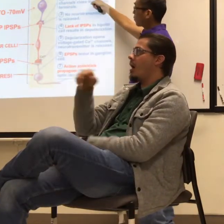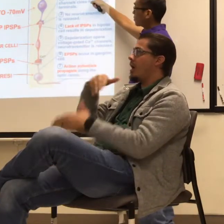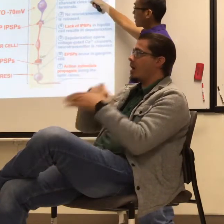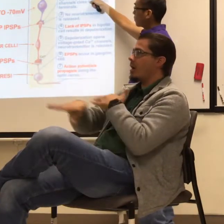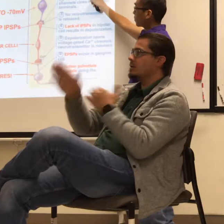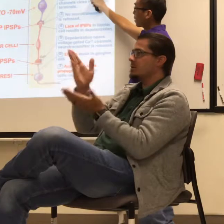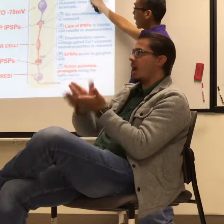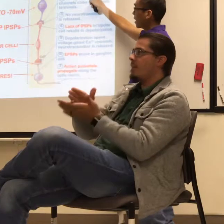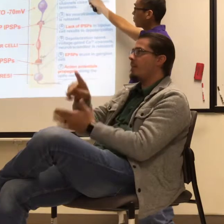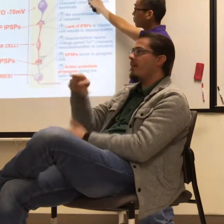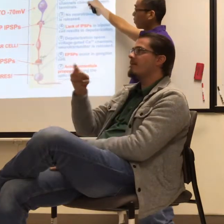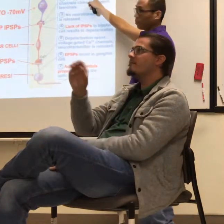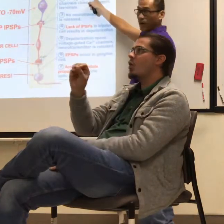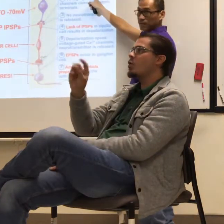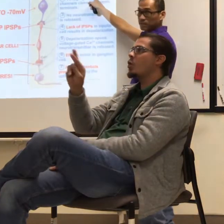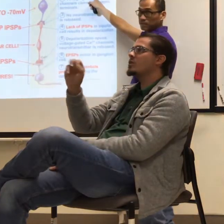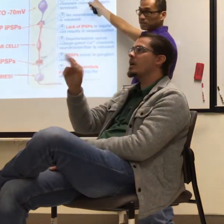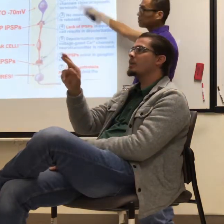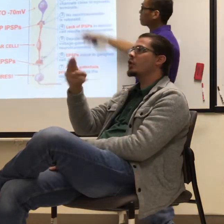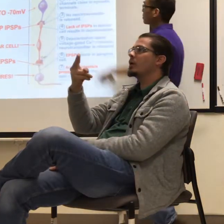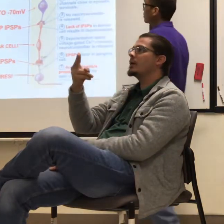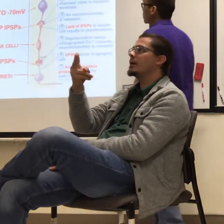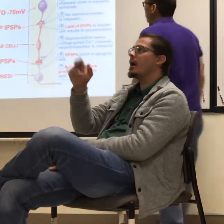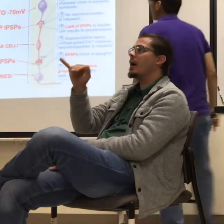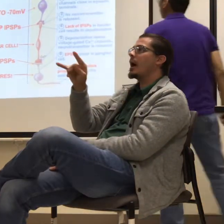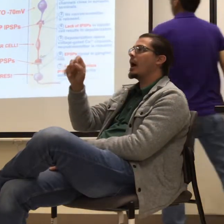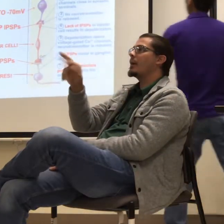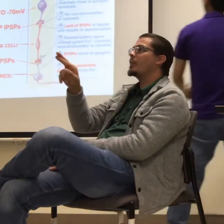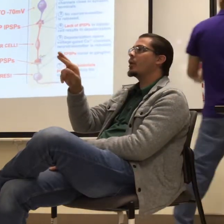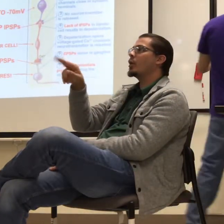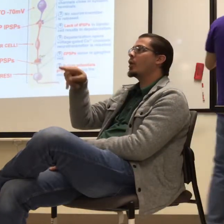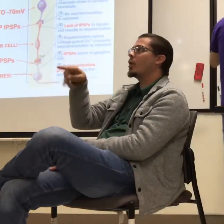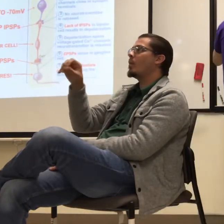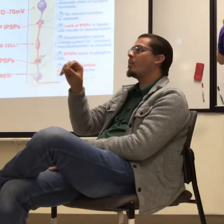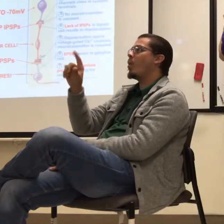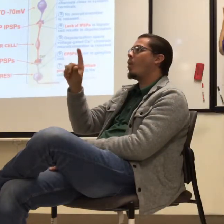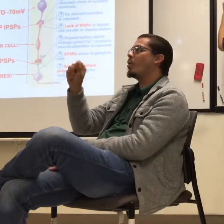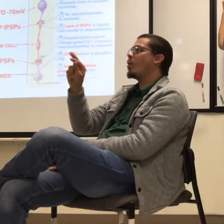The photoreceptor hyperpolarizes.